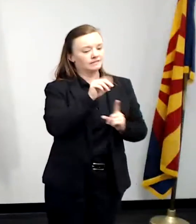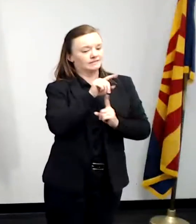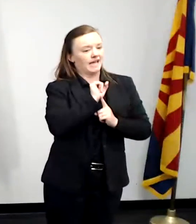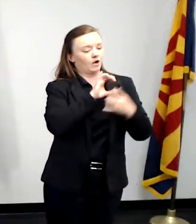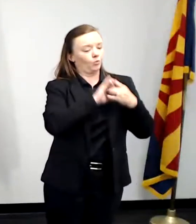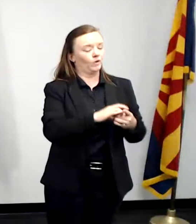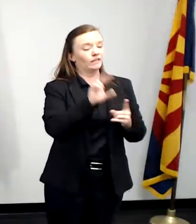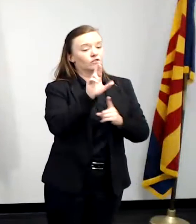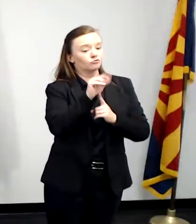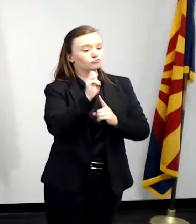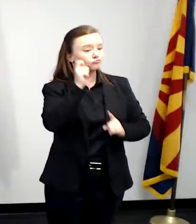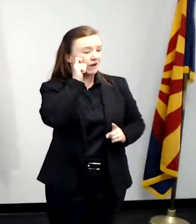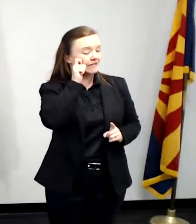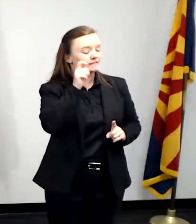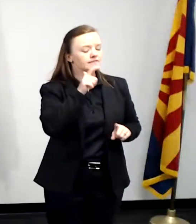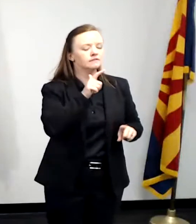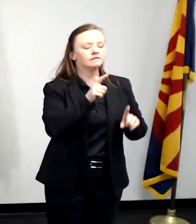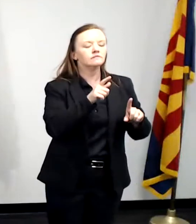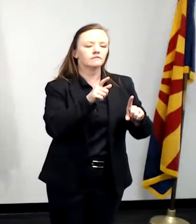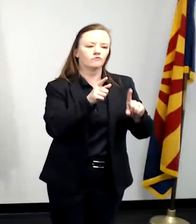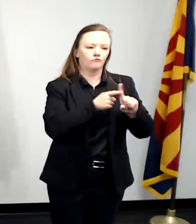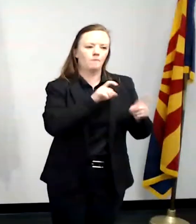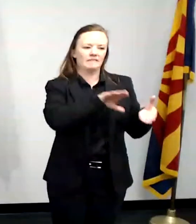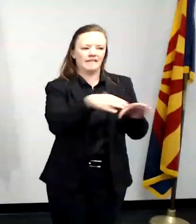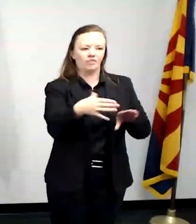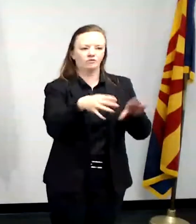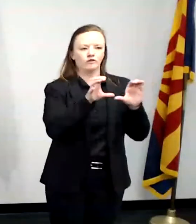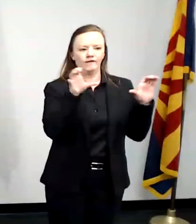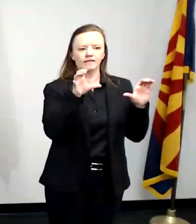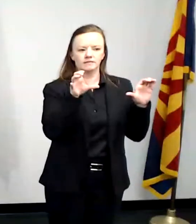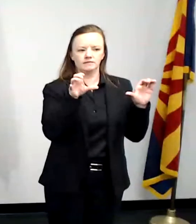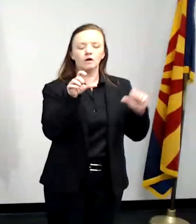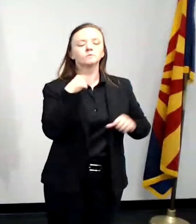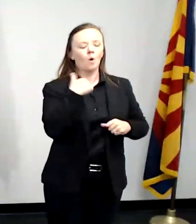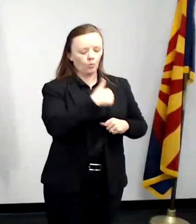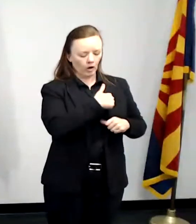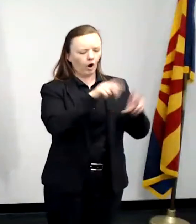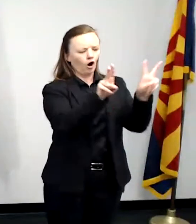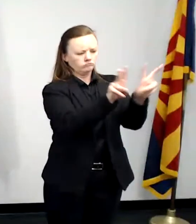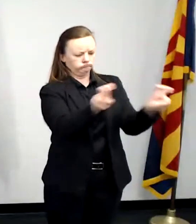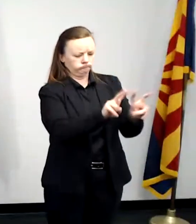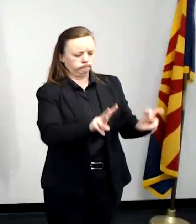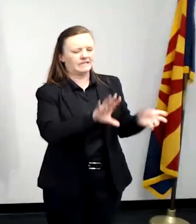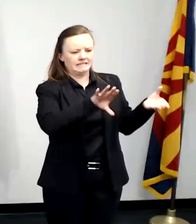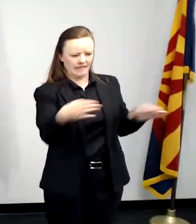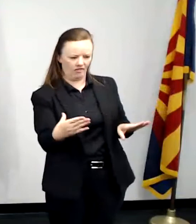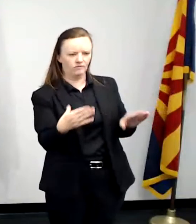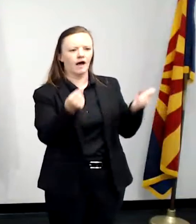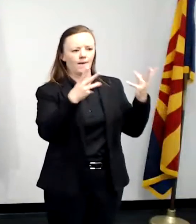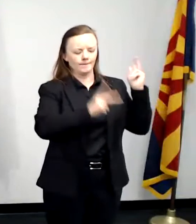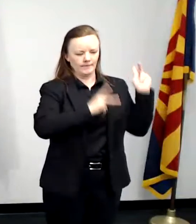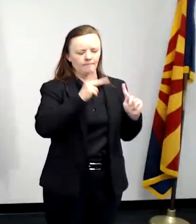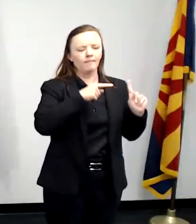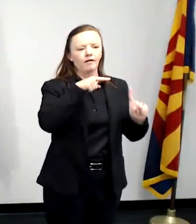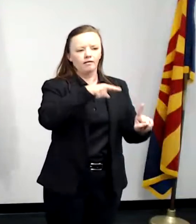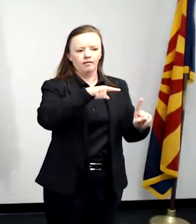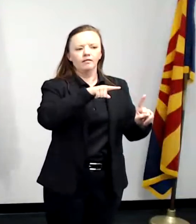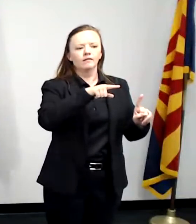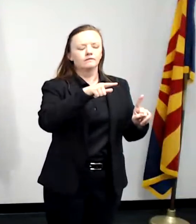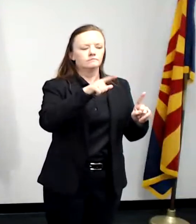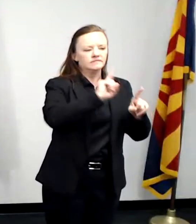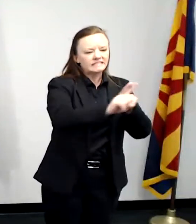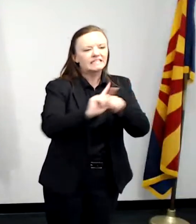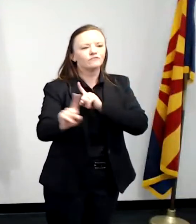from death certificates, and so we are looking closely at the race ethnicity breakdown among deaths, and we should be able to have